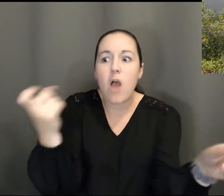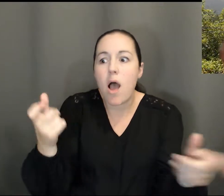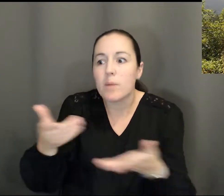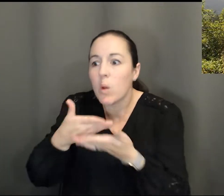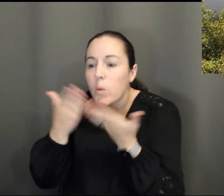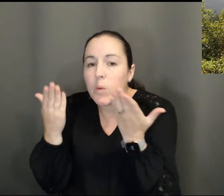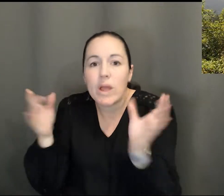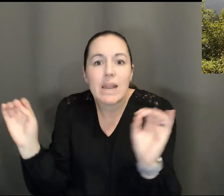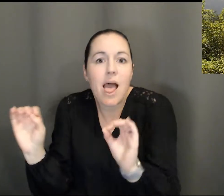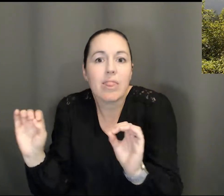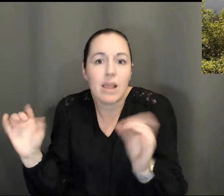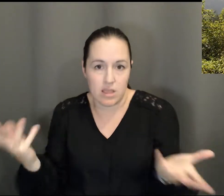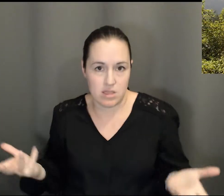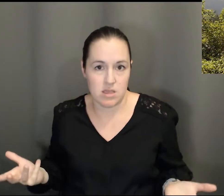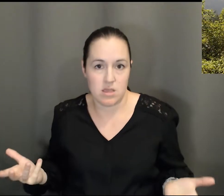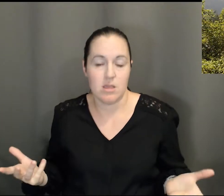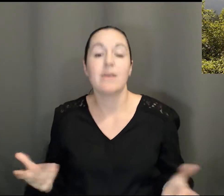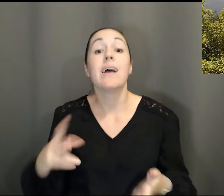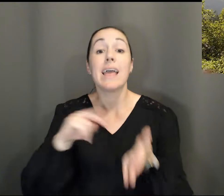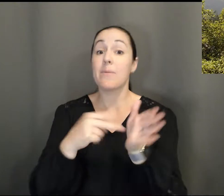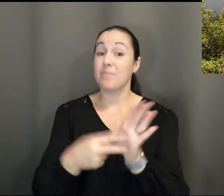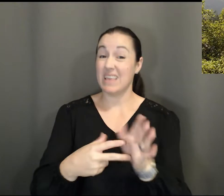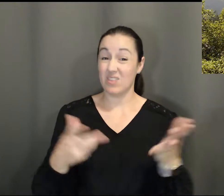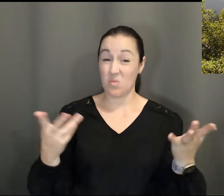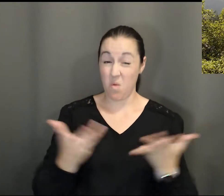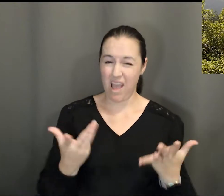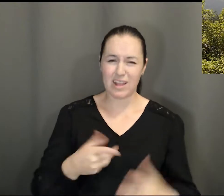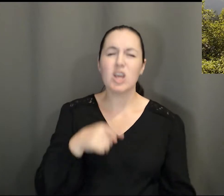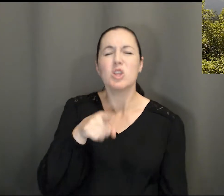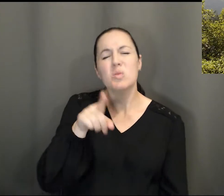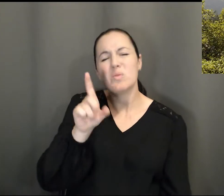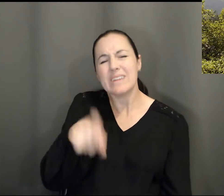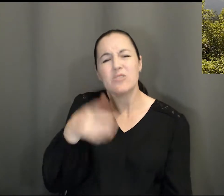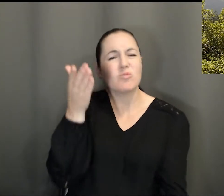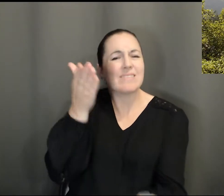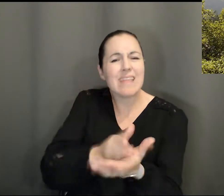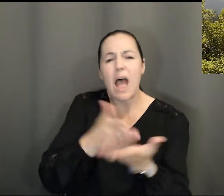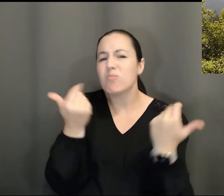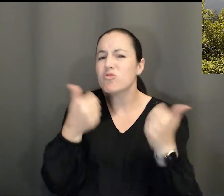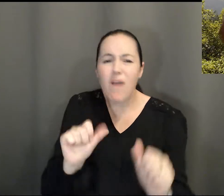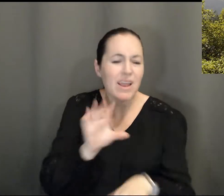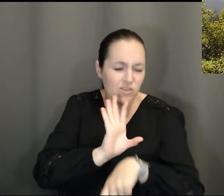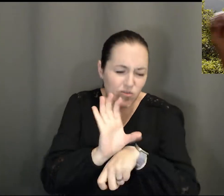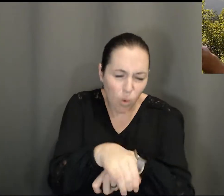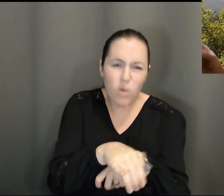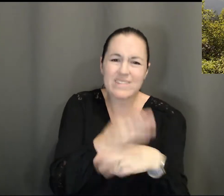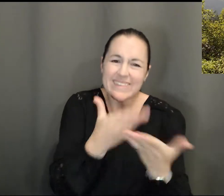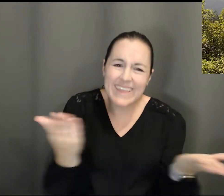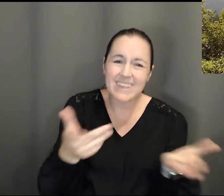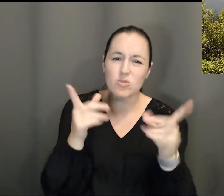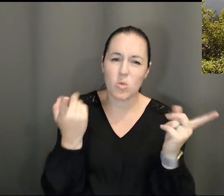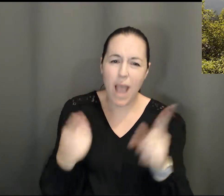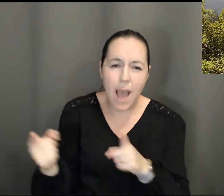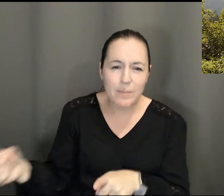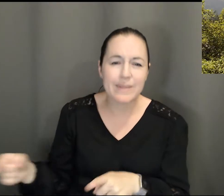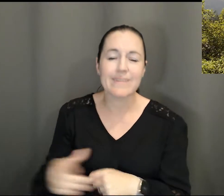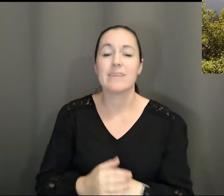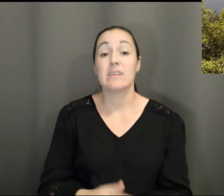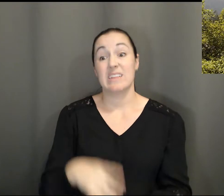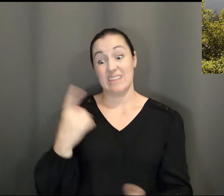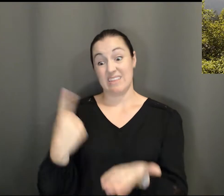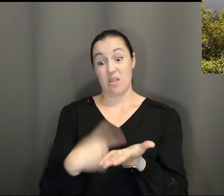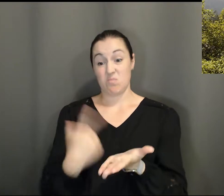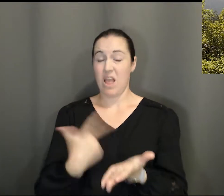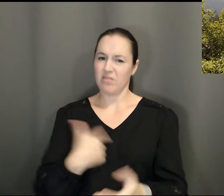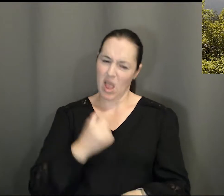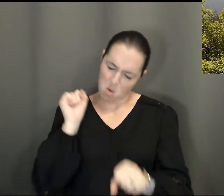work myself to death trying to figure things out, trying to orchestrate things, trying to move things, trying to make things